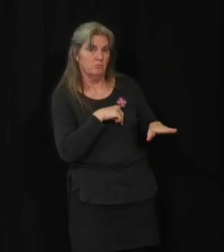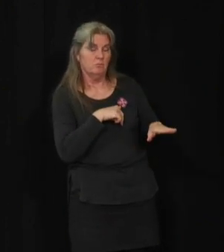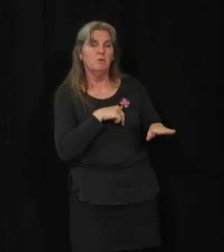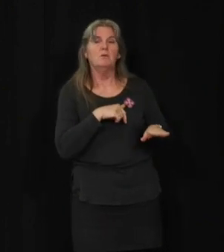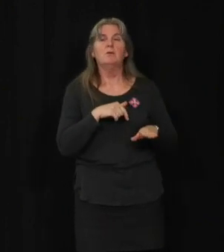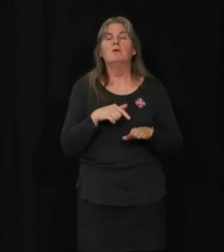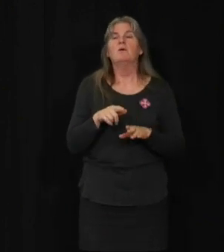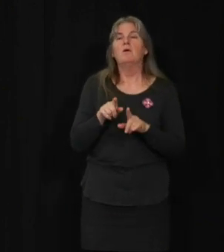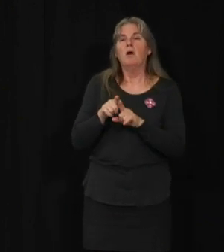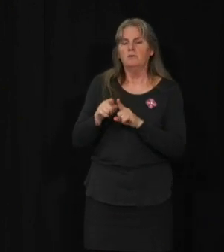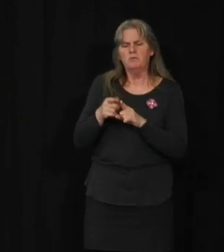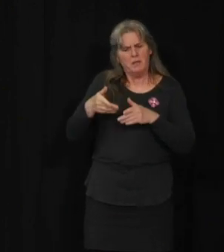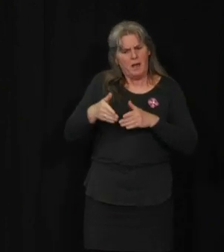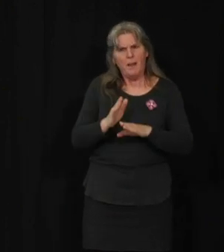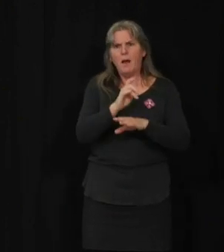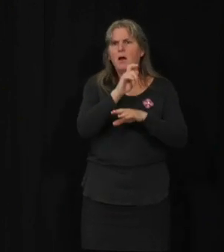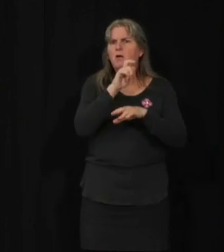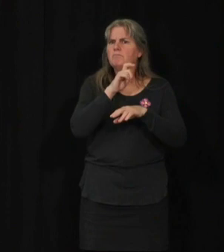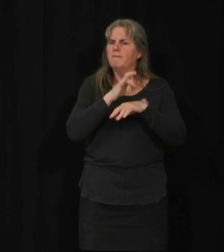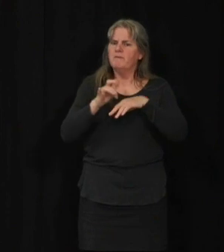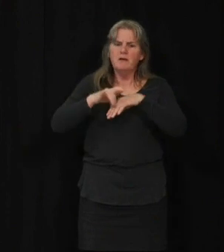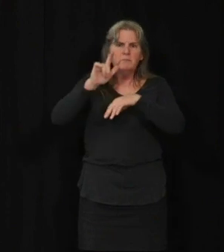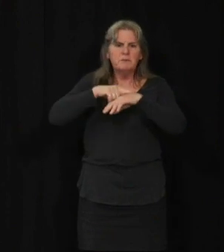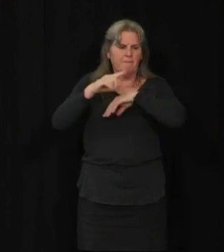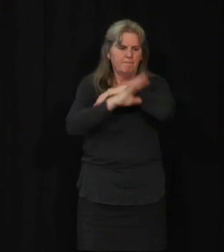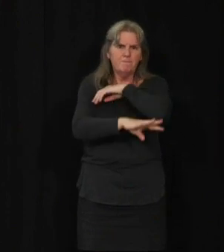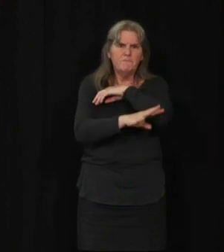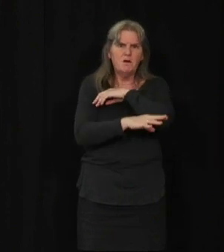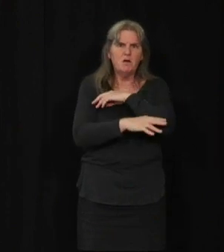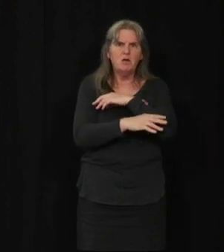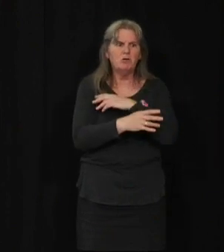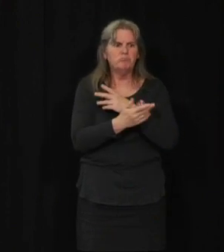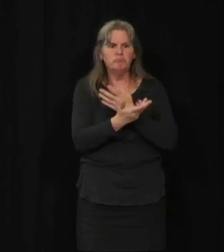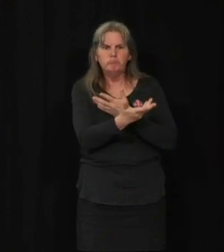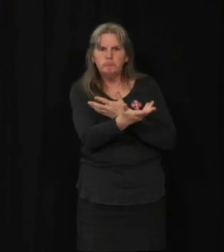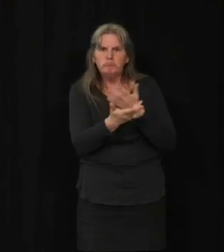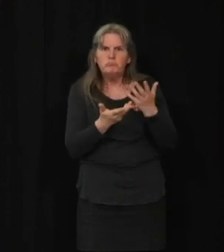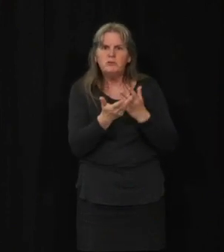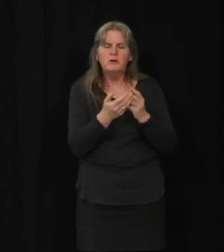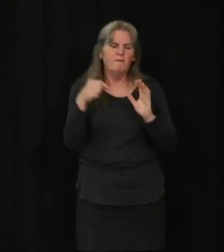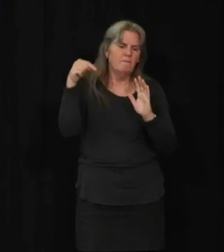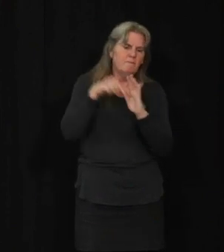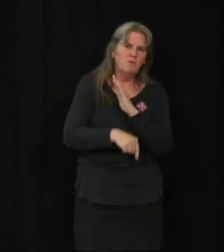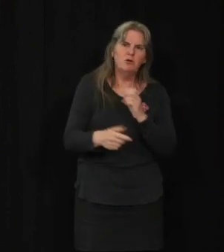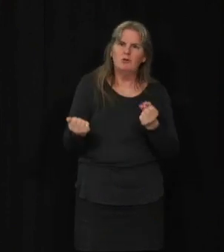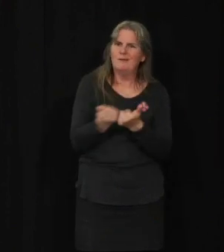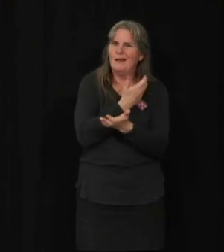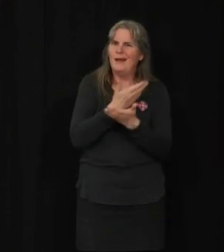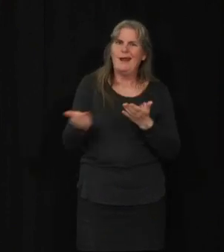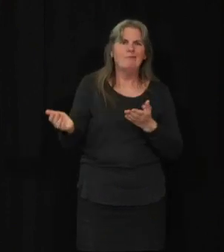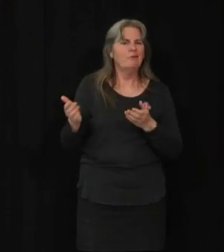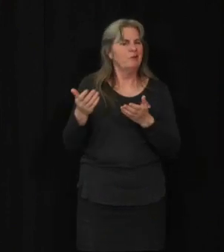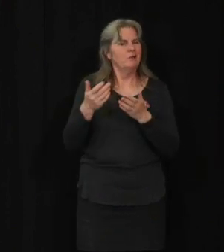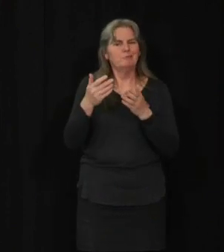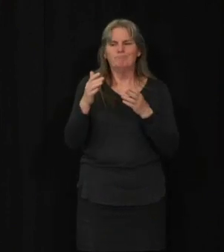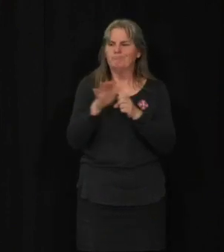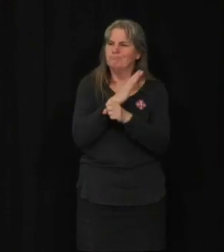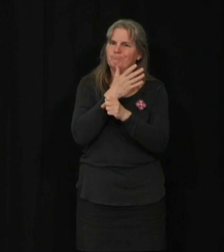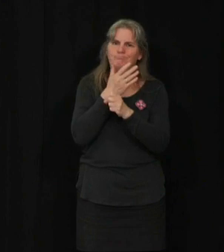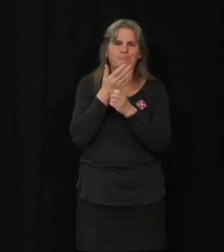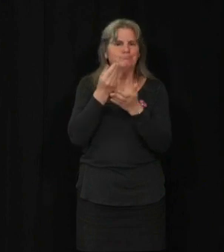will allow for time in the fall to have the complete budgetary scrutiny of our decisions to